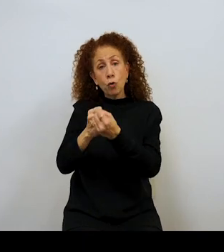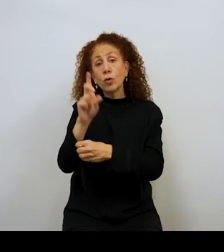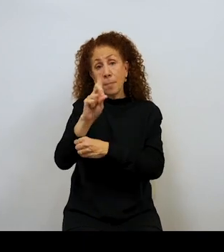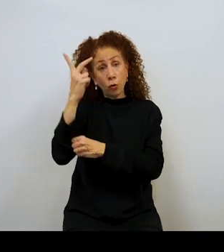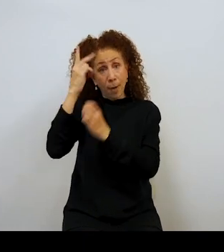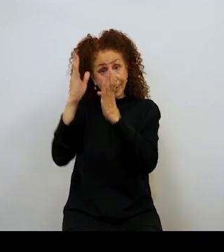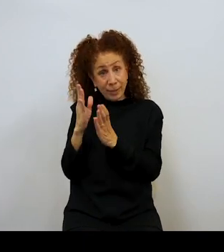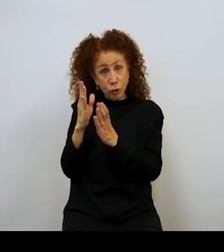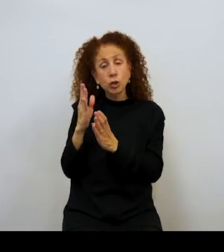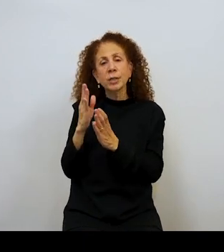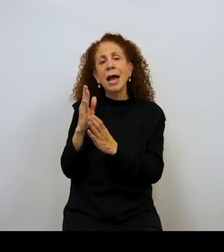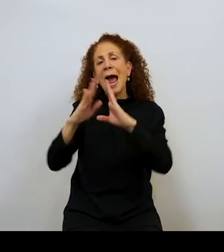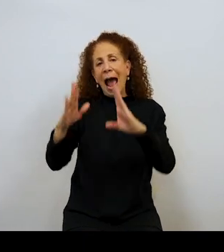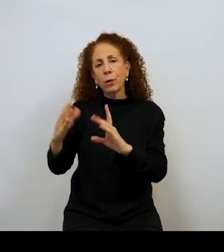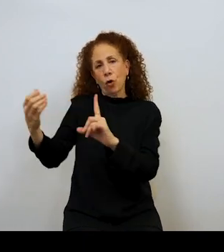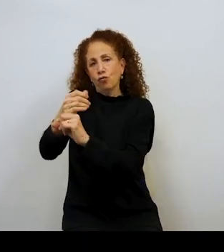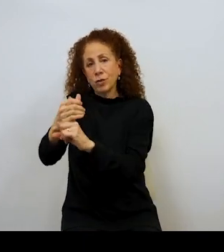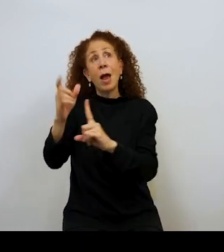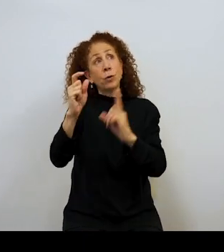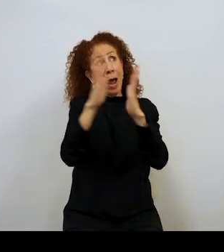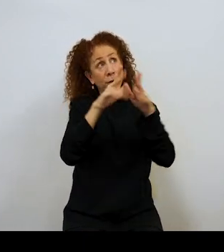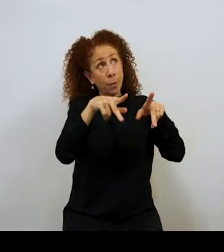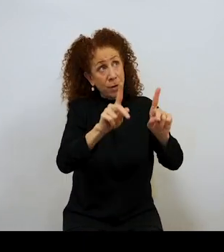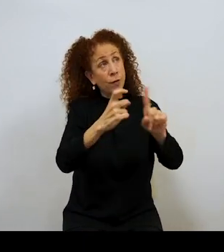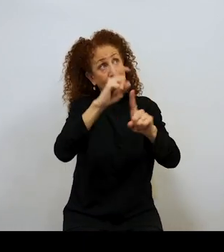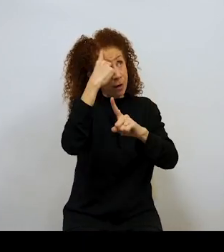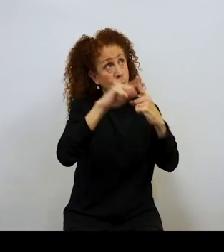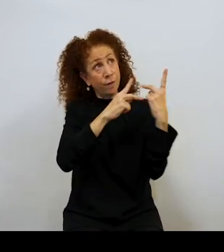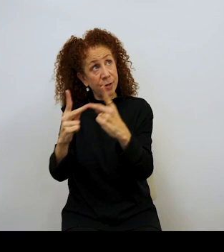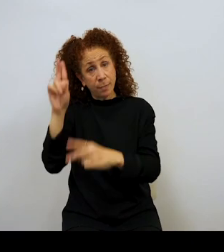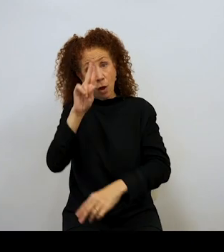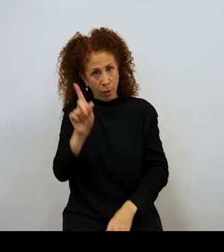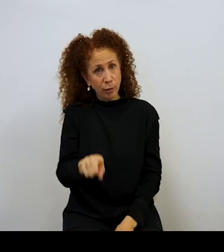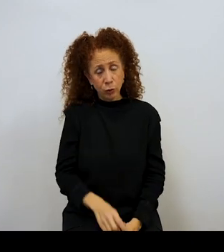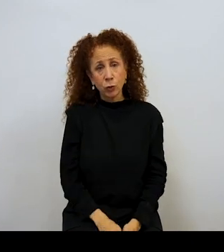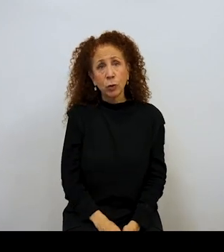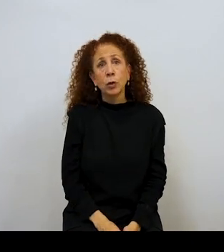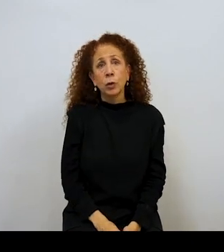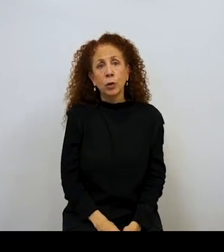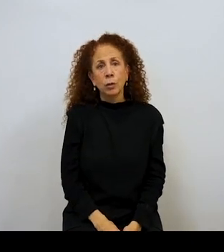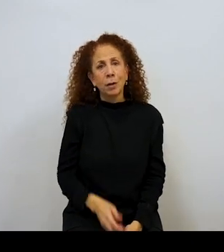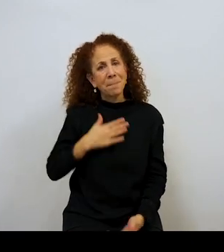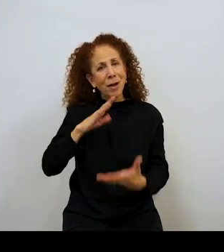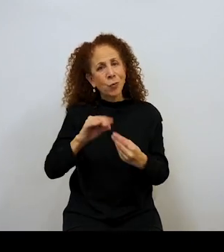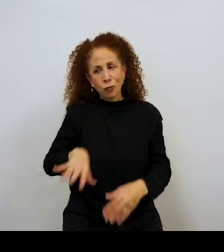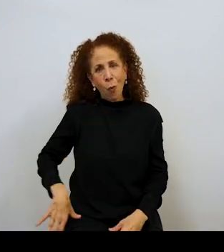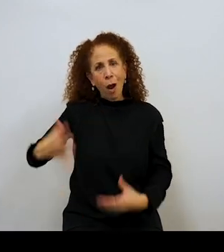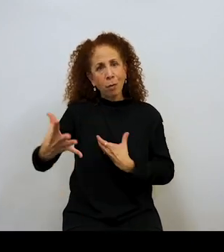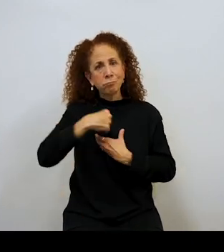he was under house arrest, and we had to get permission from the government to go and visit him. These are the stories of my